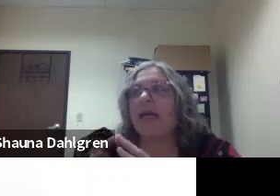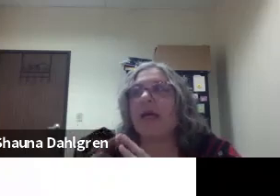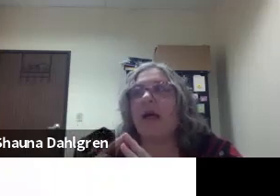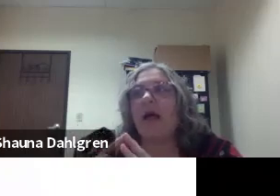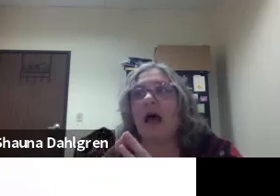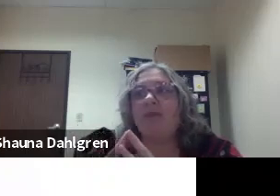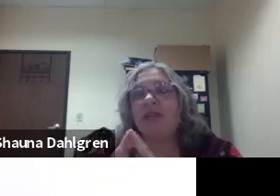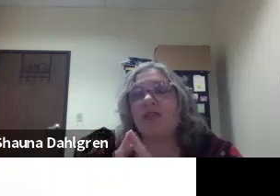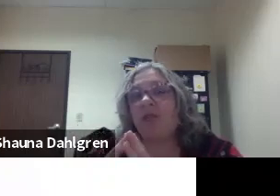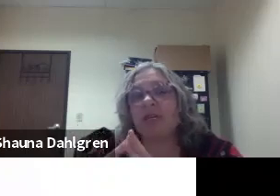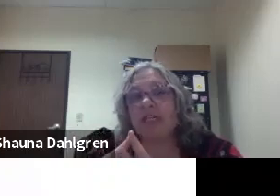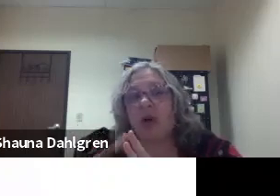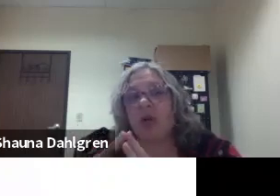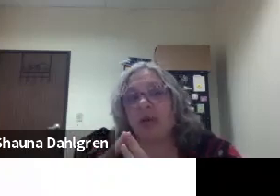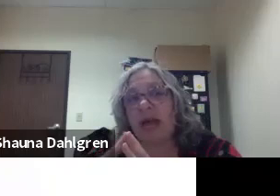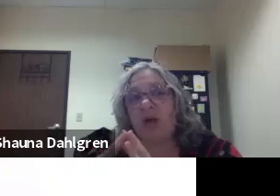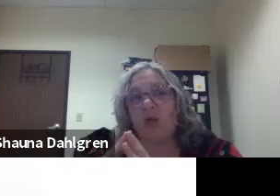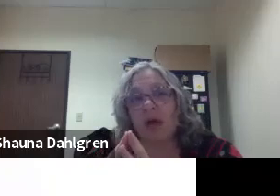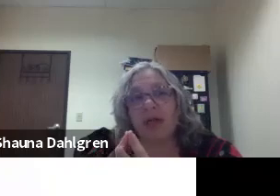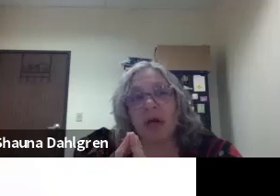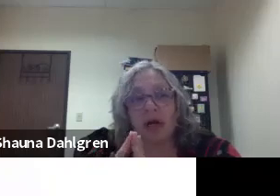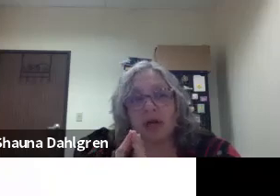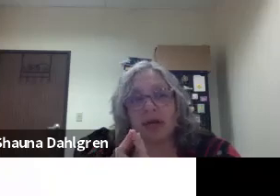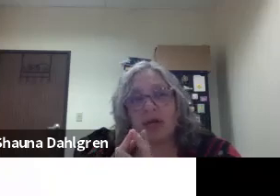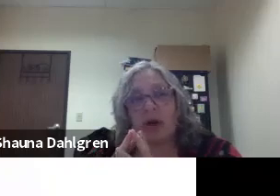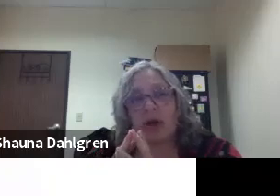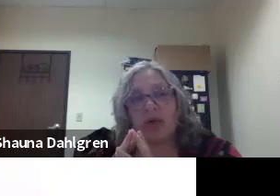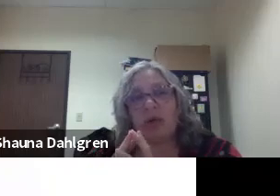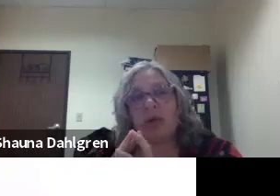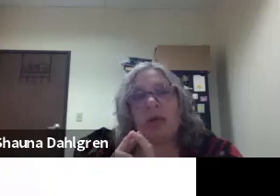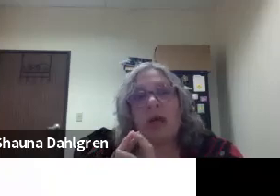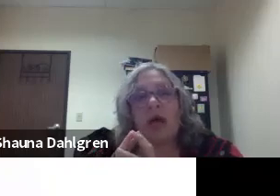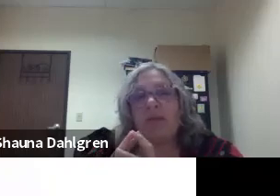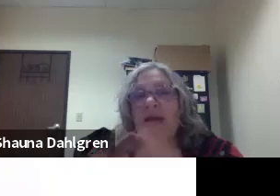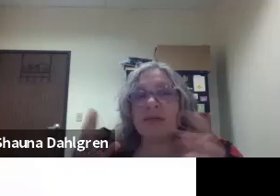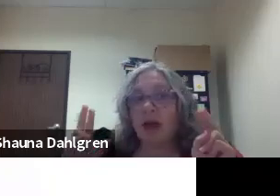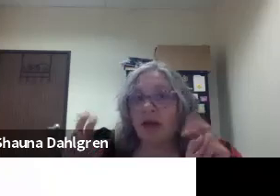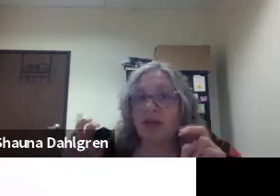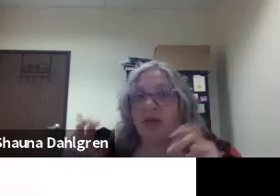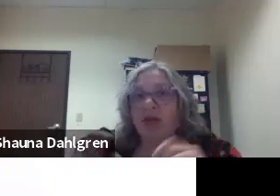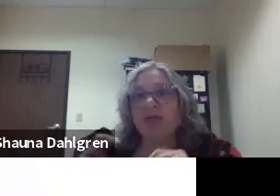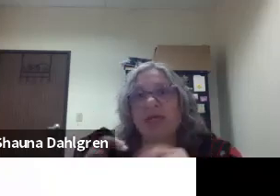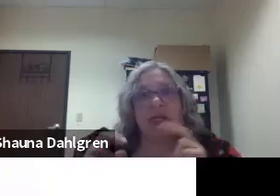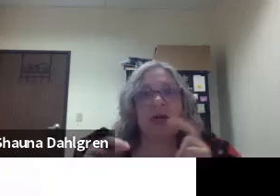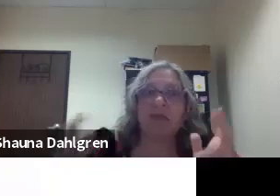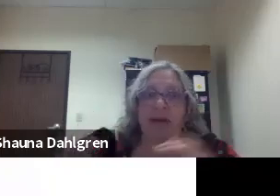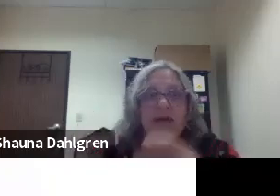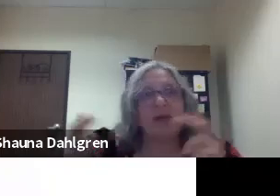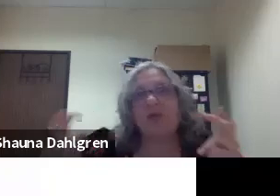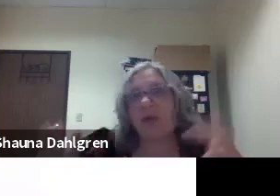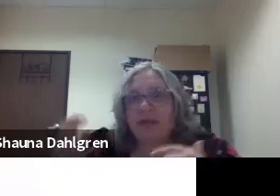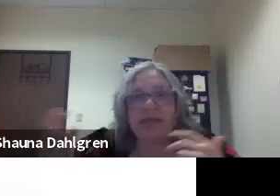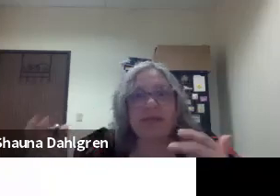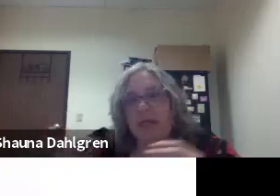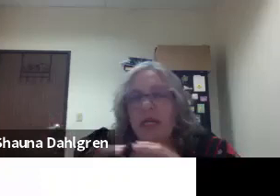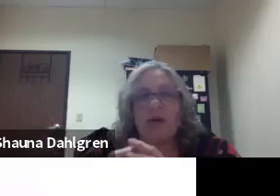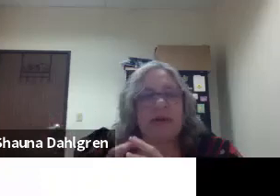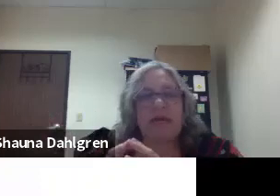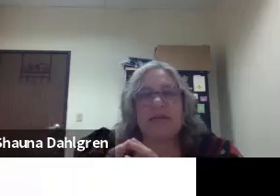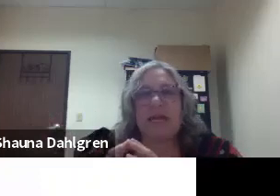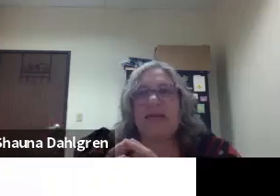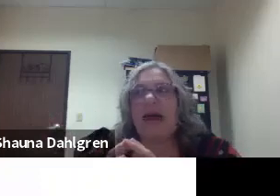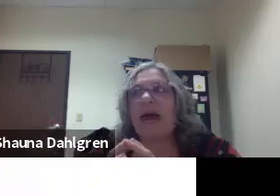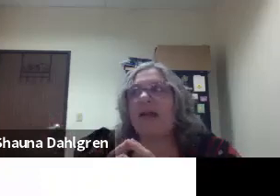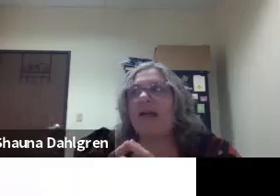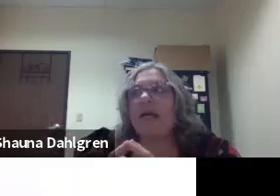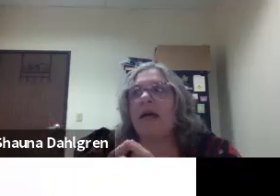say. They generally don't count one car that you own, as long as you use it to go to medical appointments, you know, and